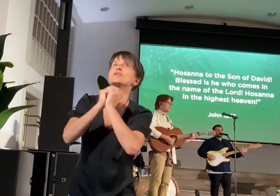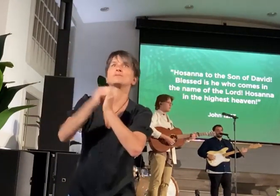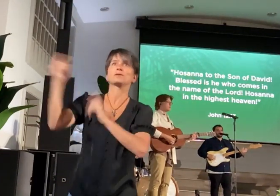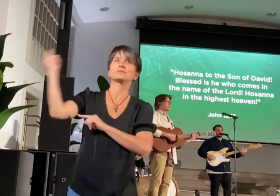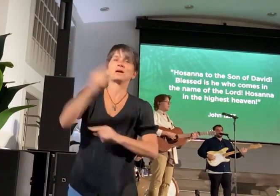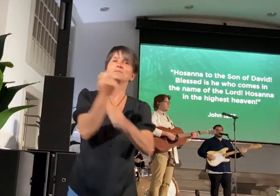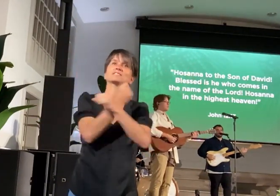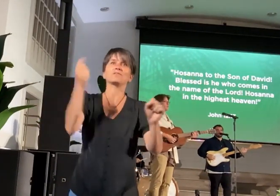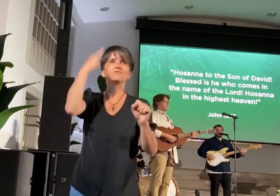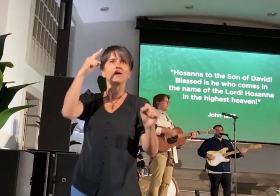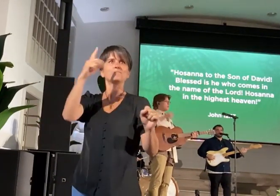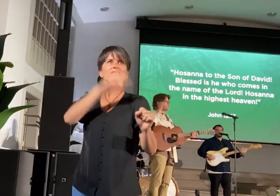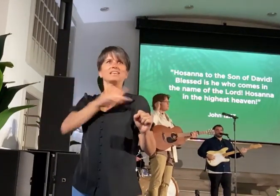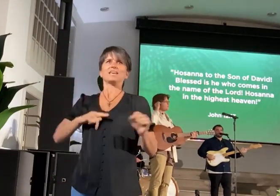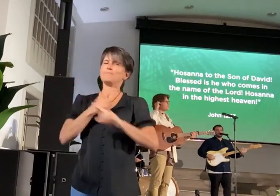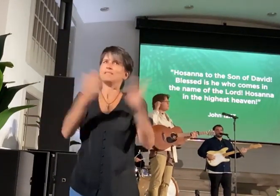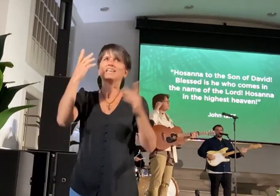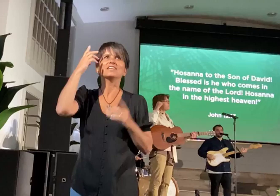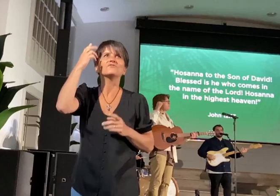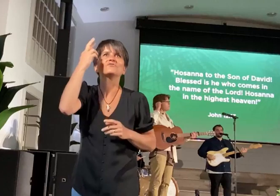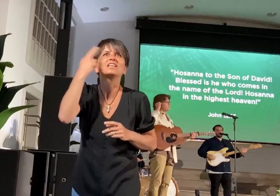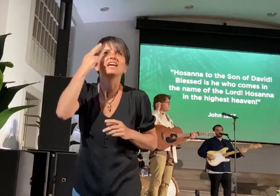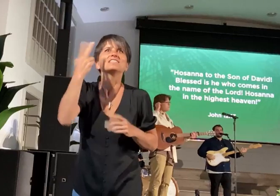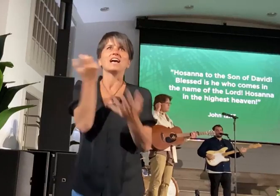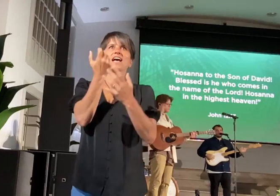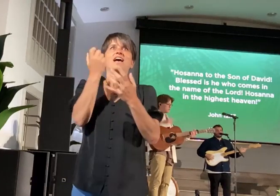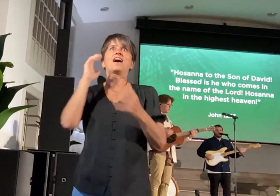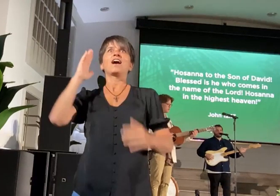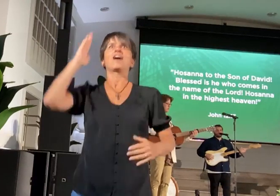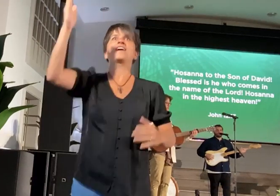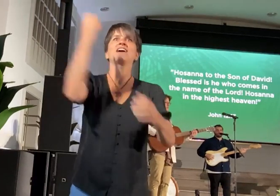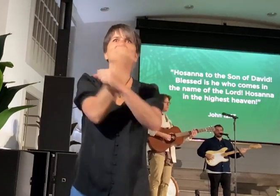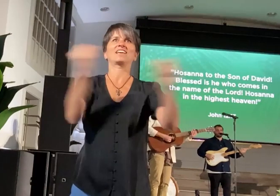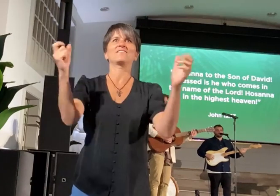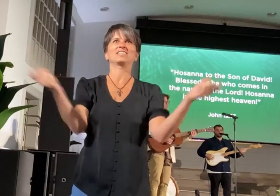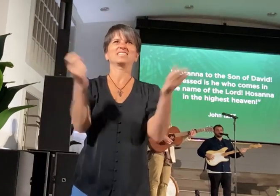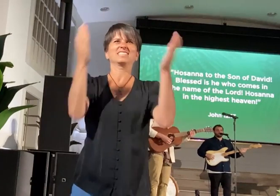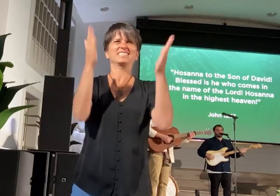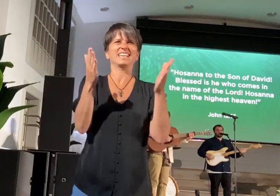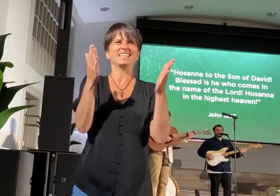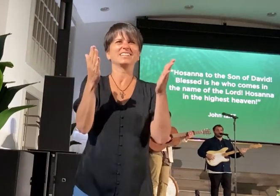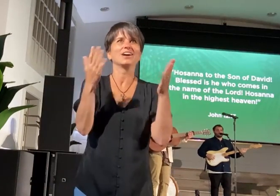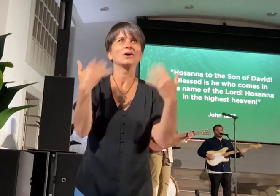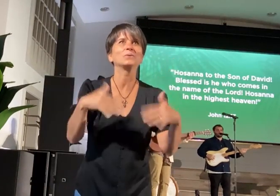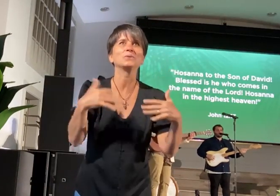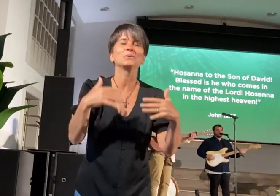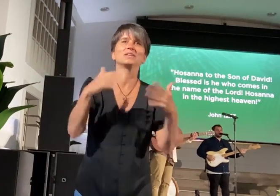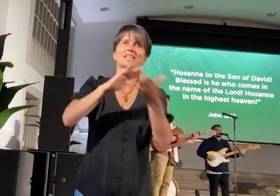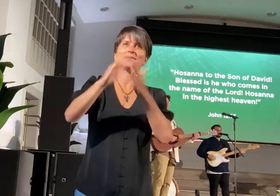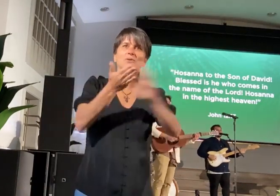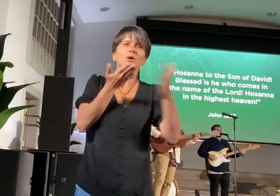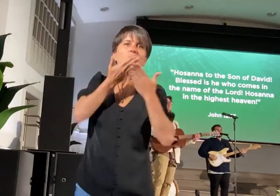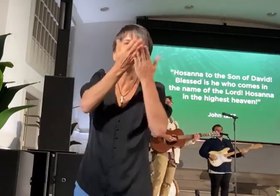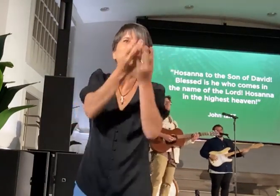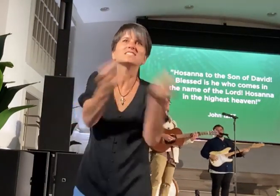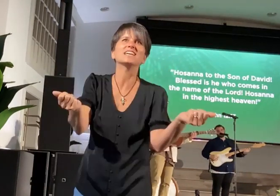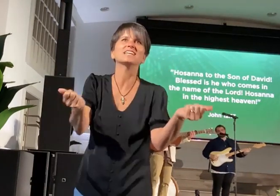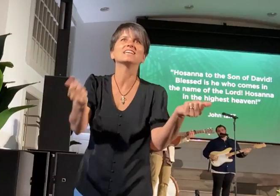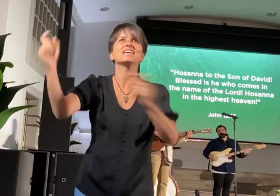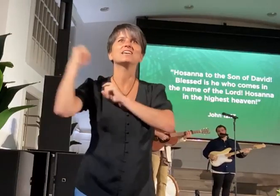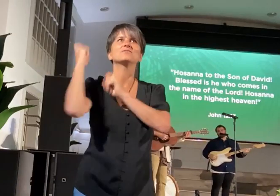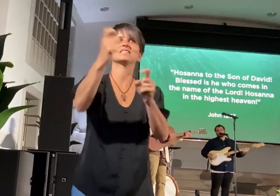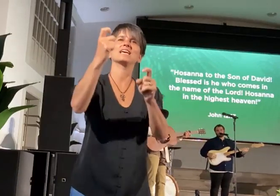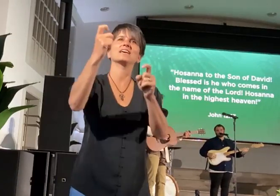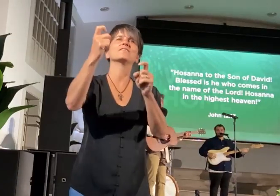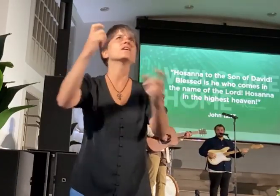give? Because we know that he's not here to save us from an earthly person in the Roman Empire, but instead, he gave us eternal